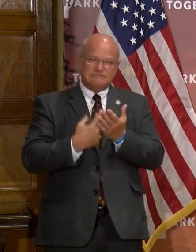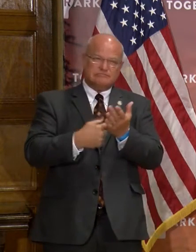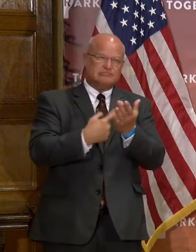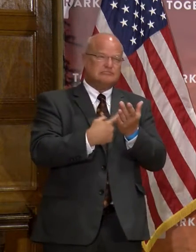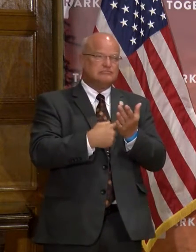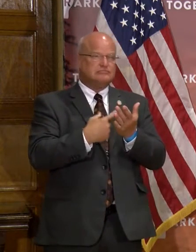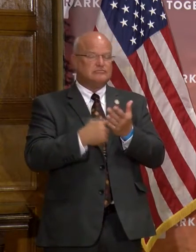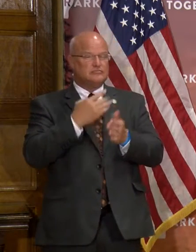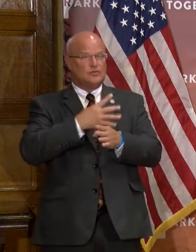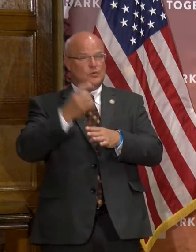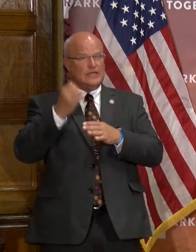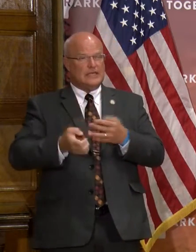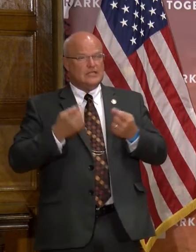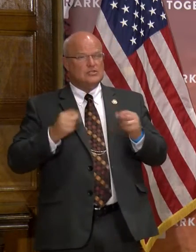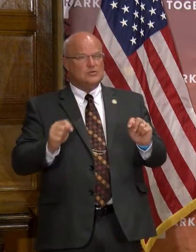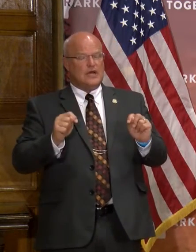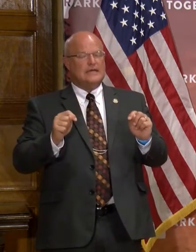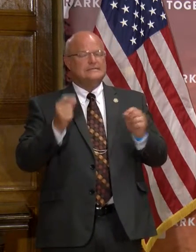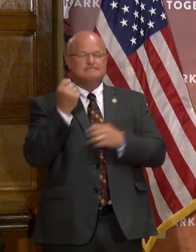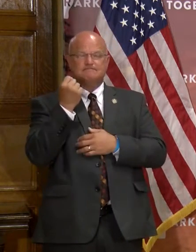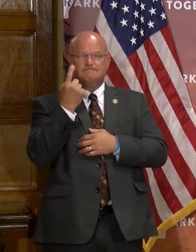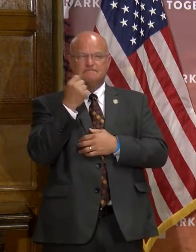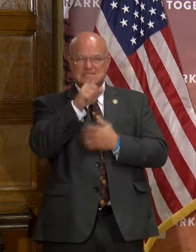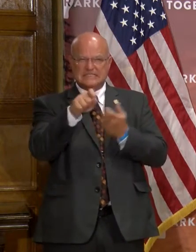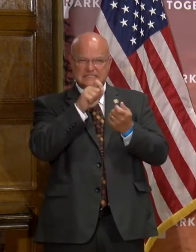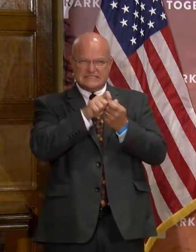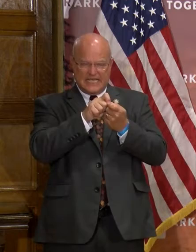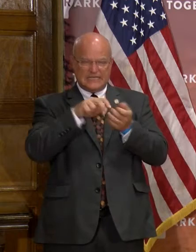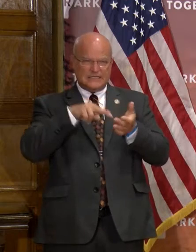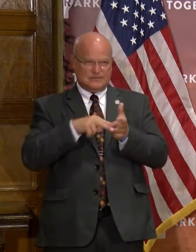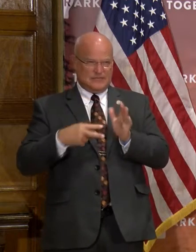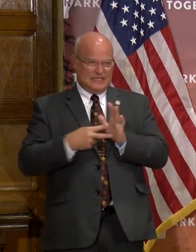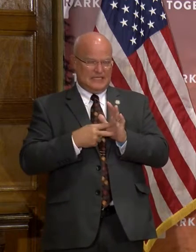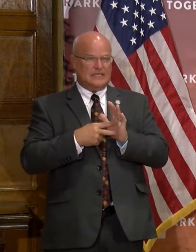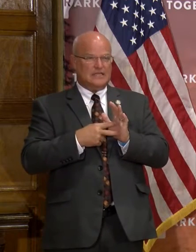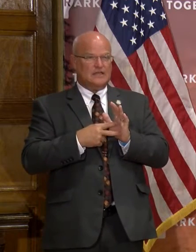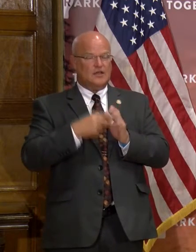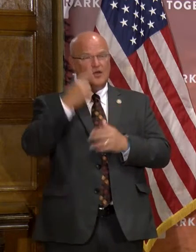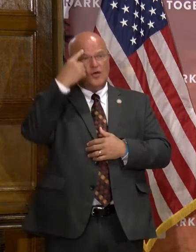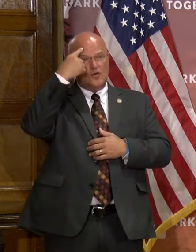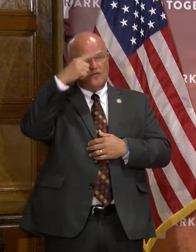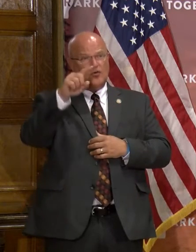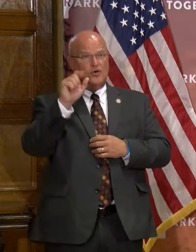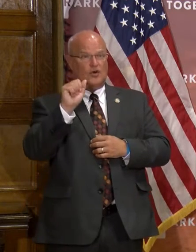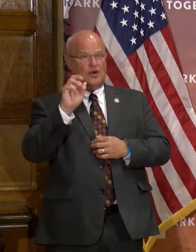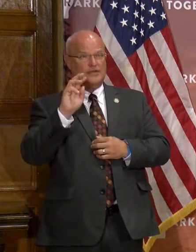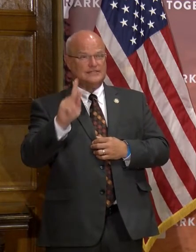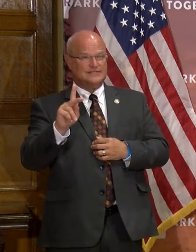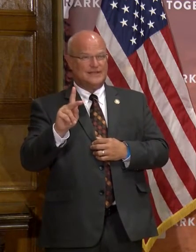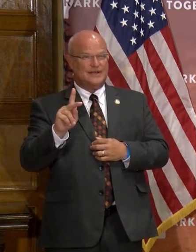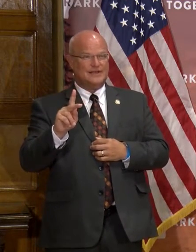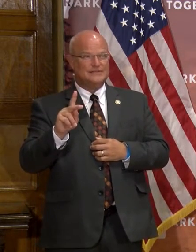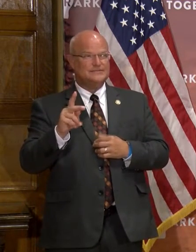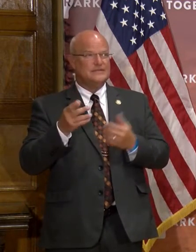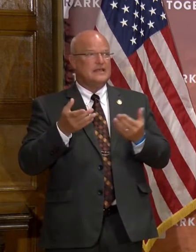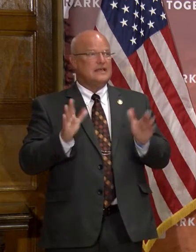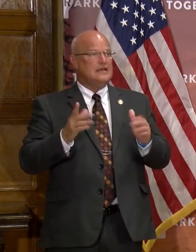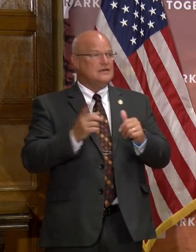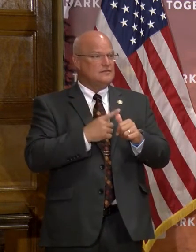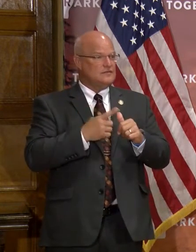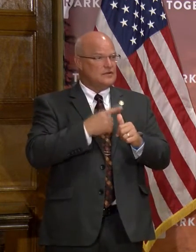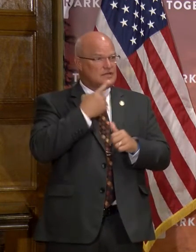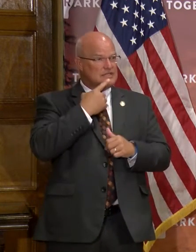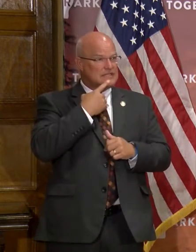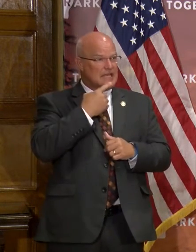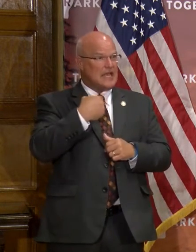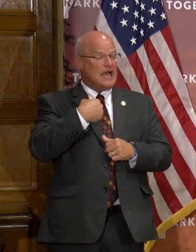the weekend, trying to get a handle on what that exactly would mean for Arkansas. And let me first say that